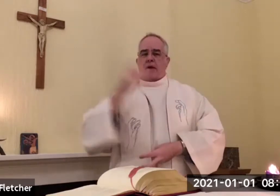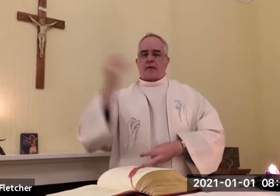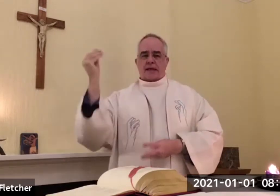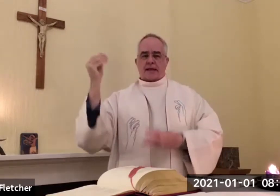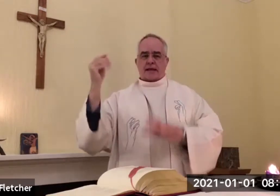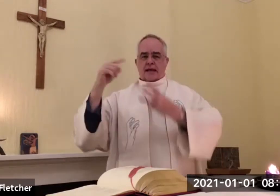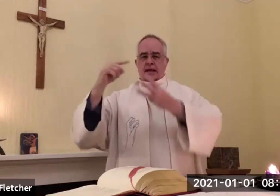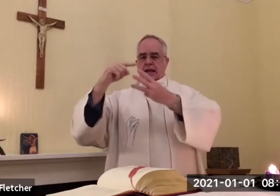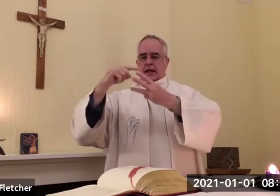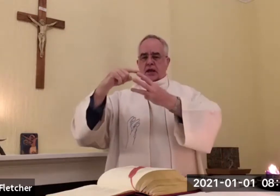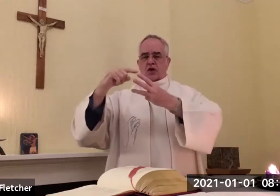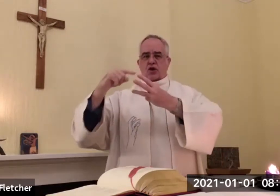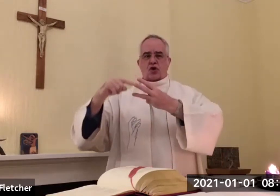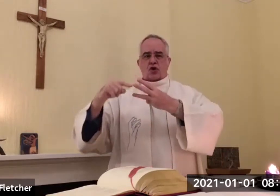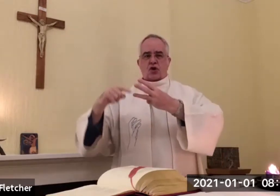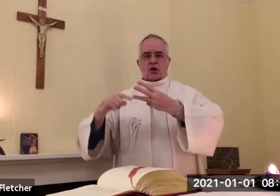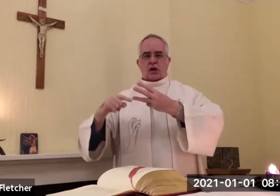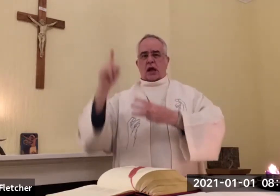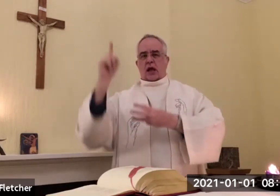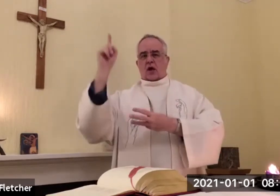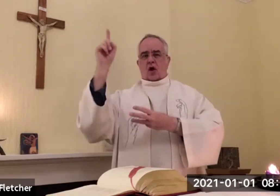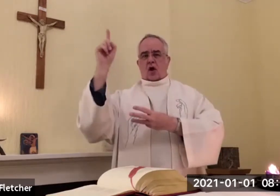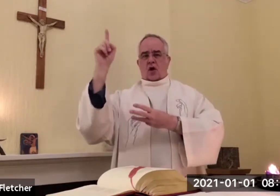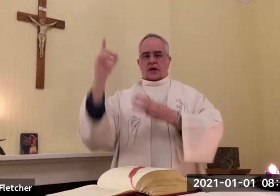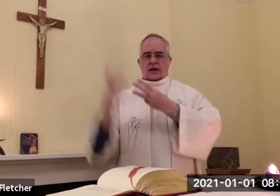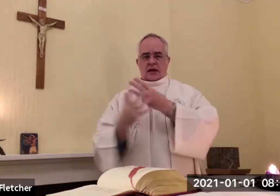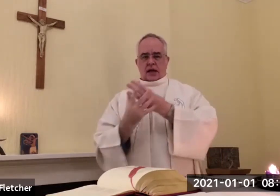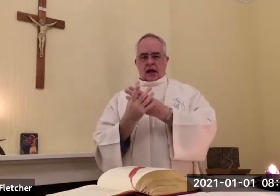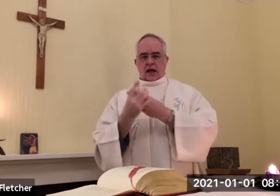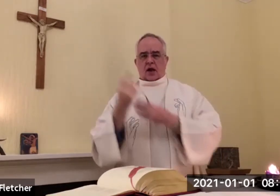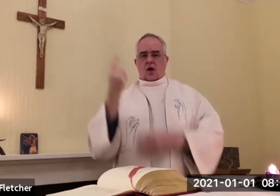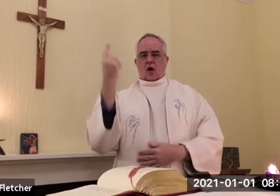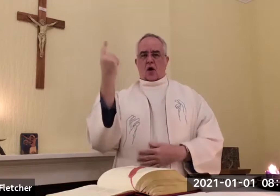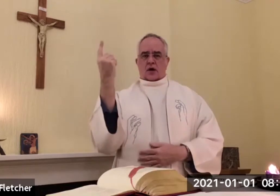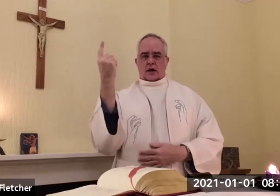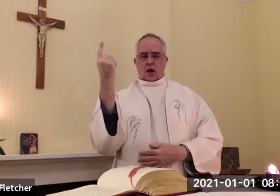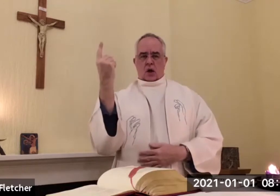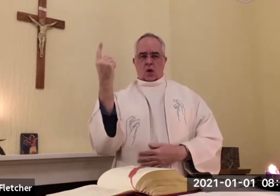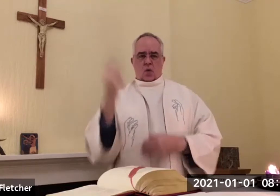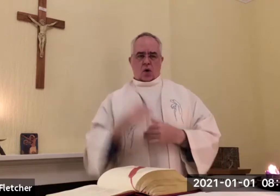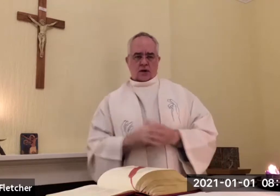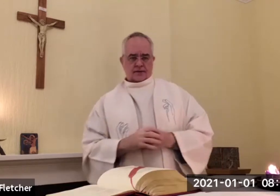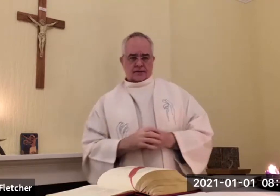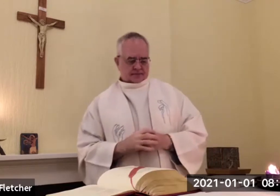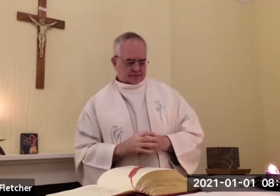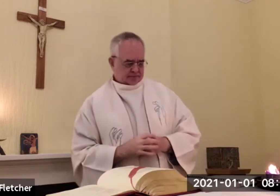Spirit, each is God, that God before.